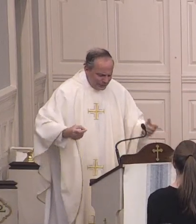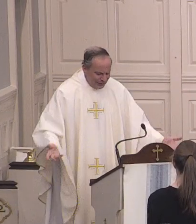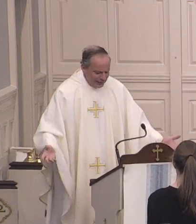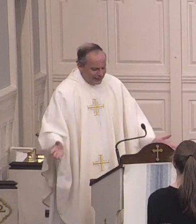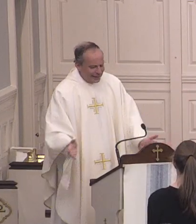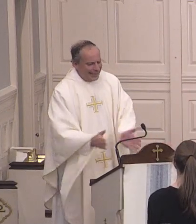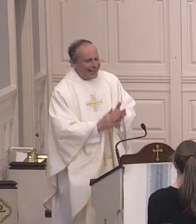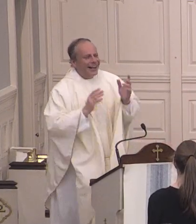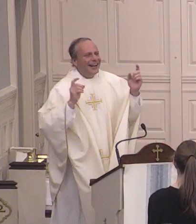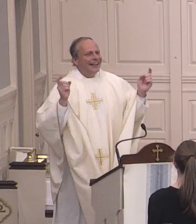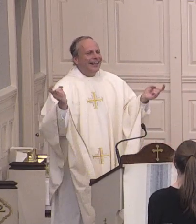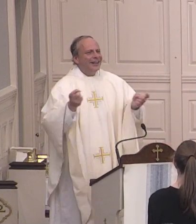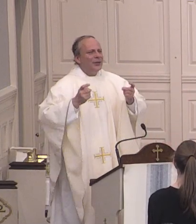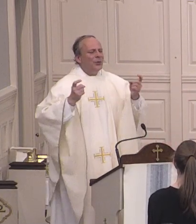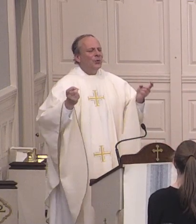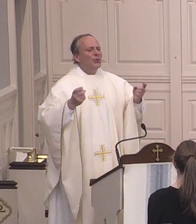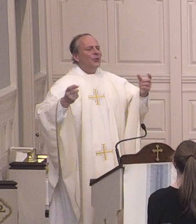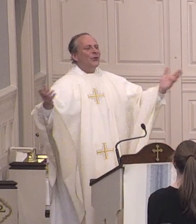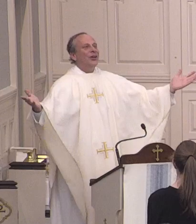alleluia,